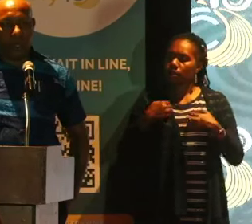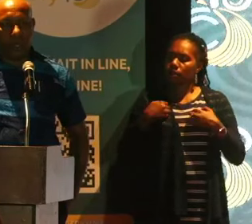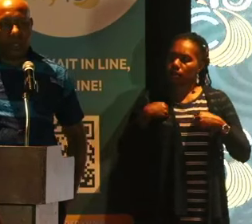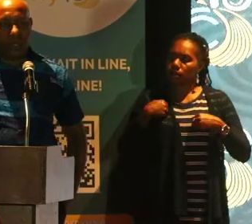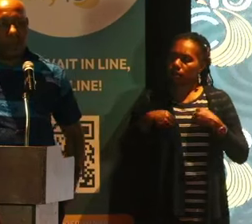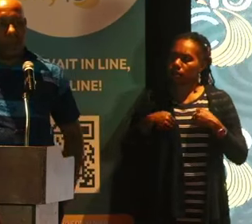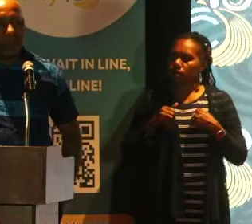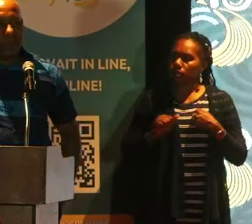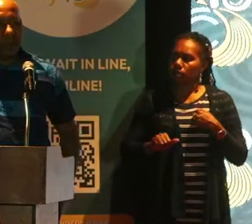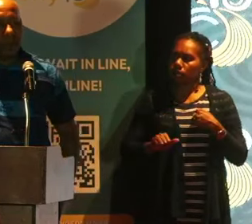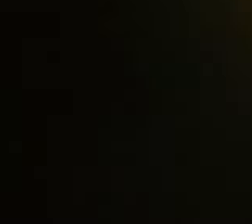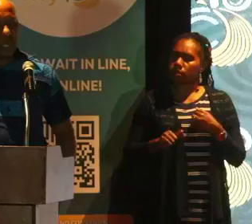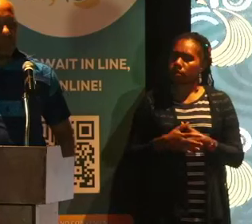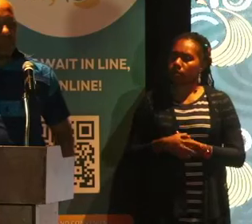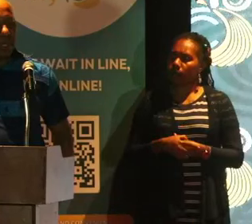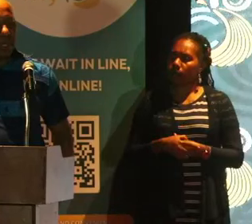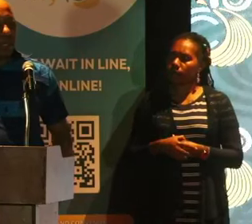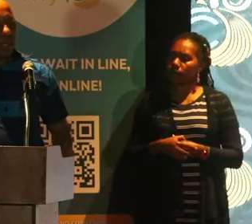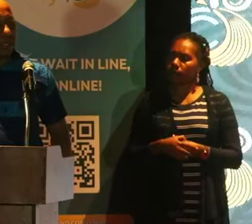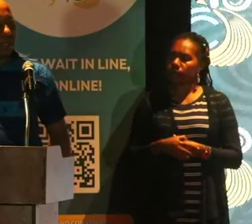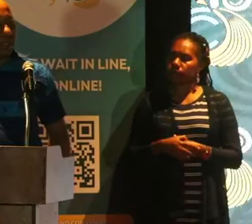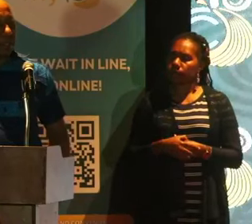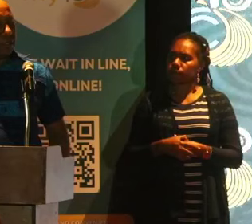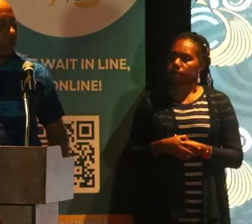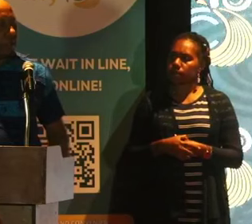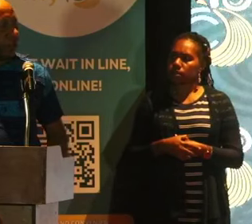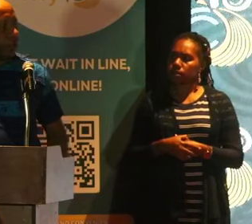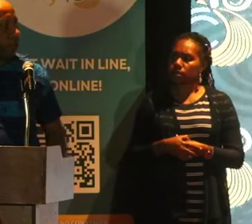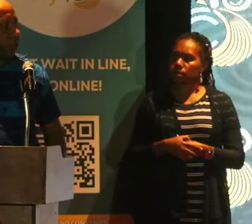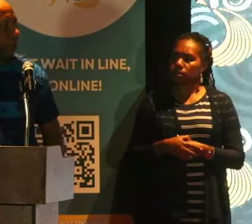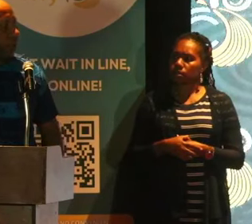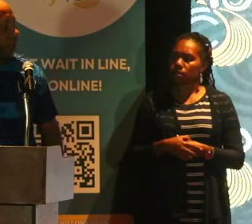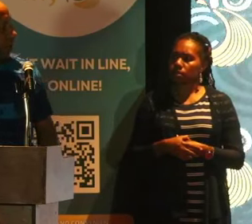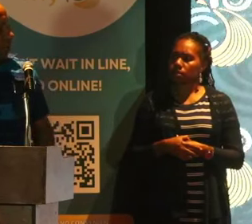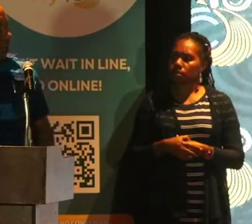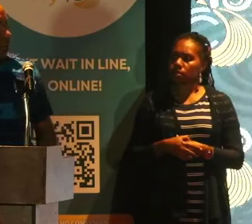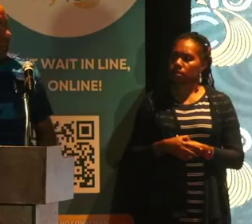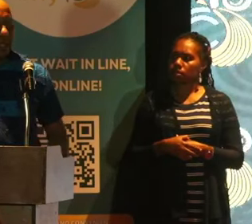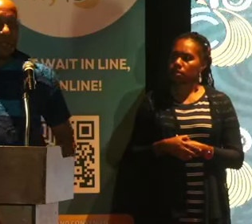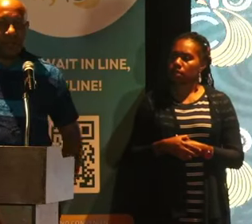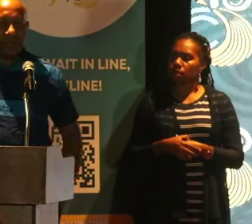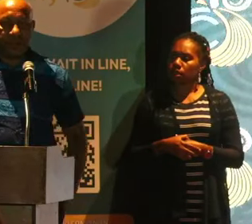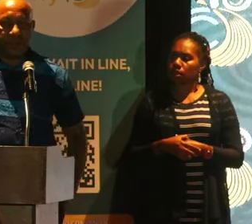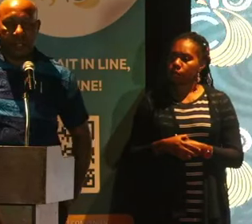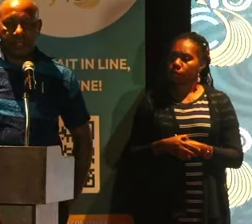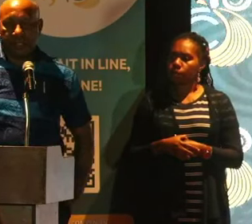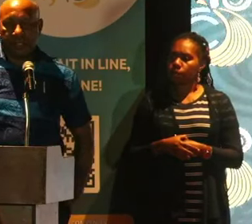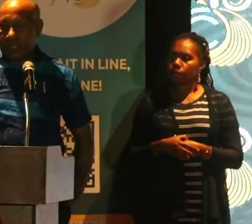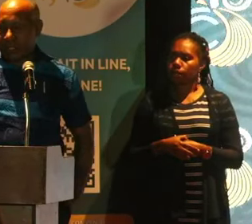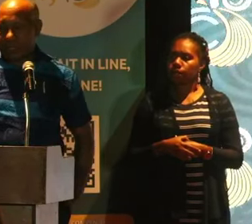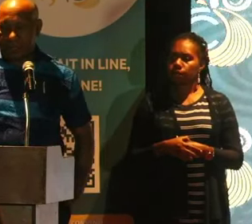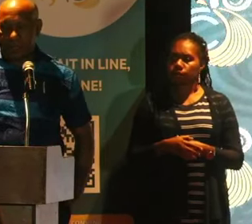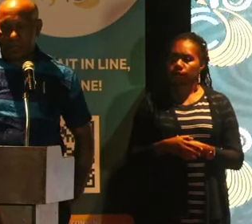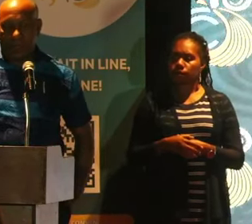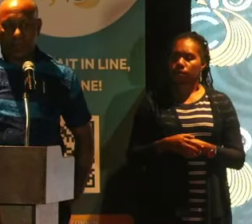forum where we'll discuss long issue related to management of these funds.